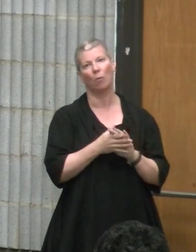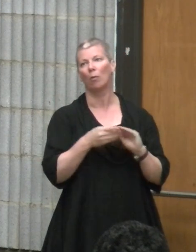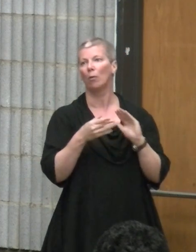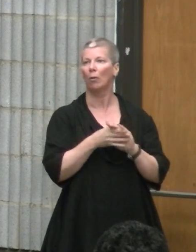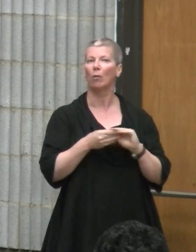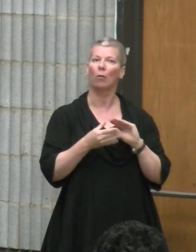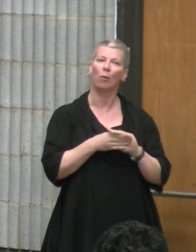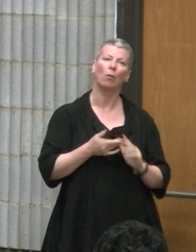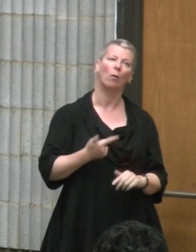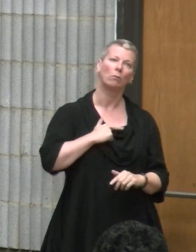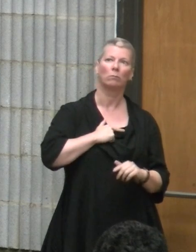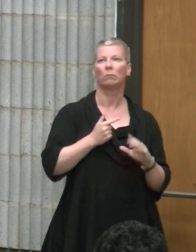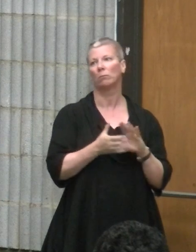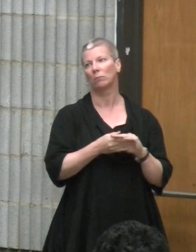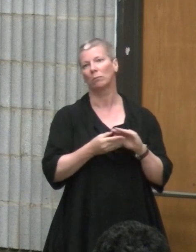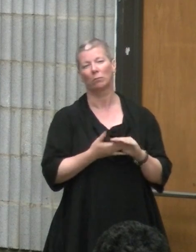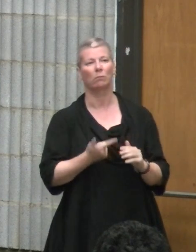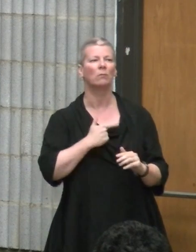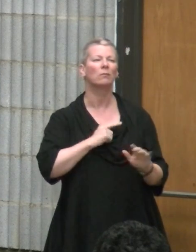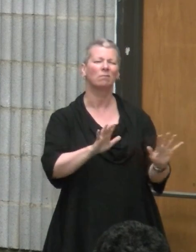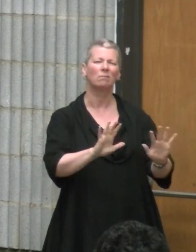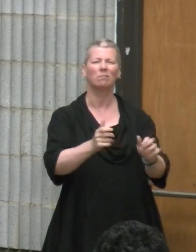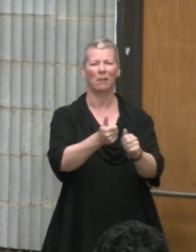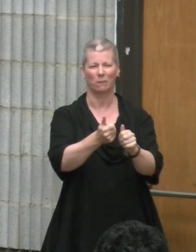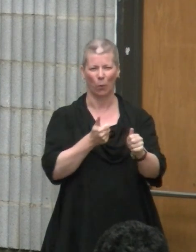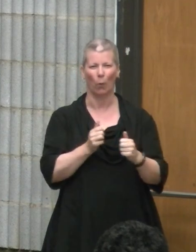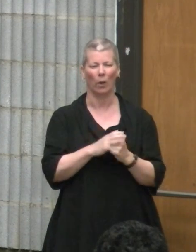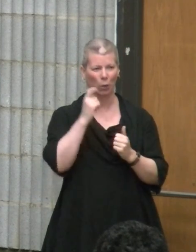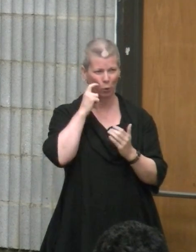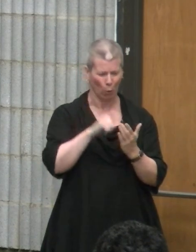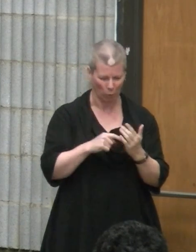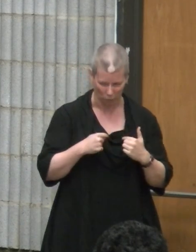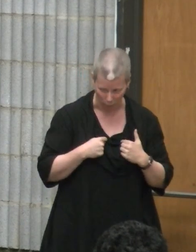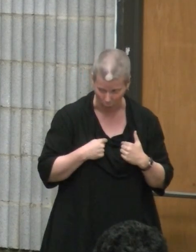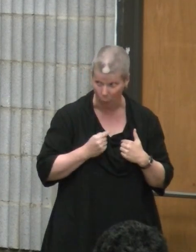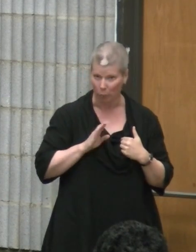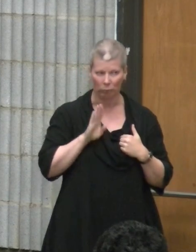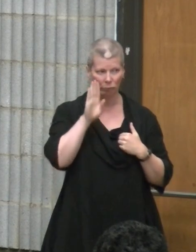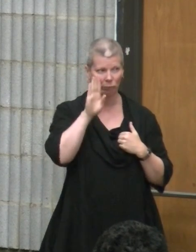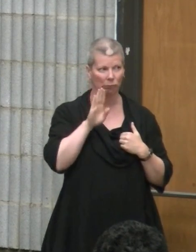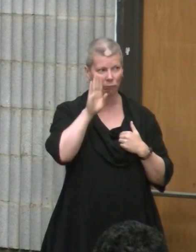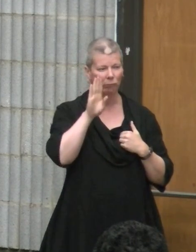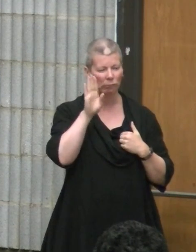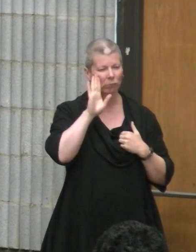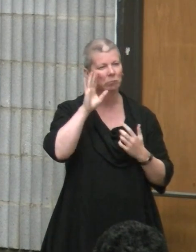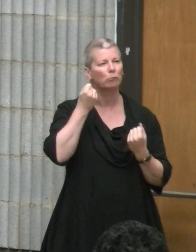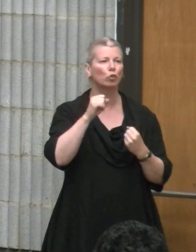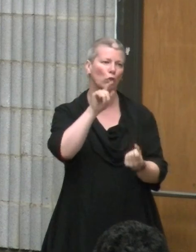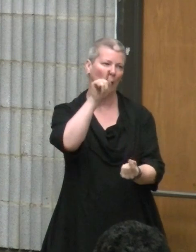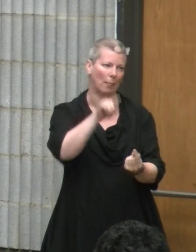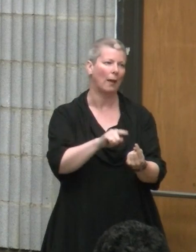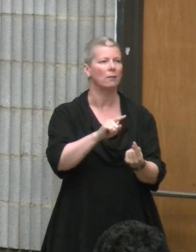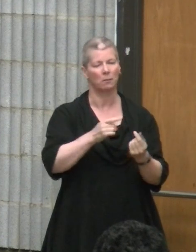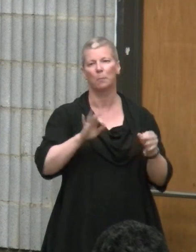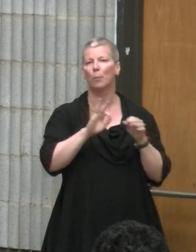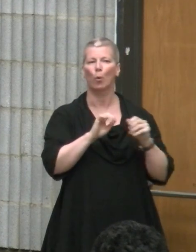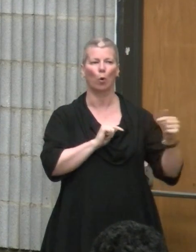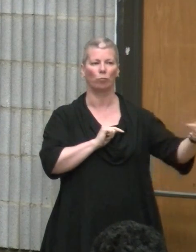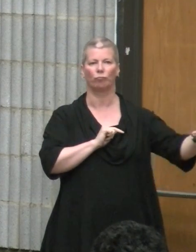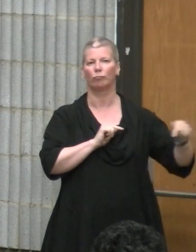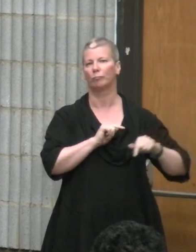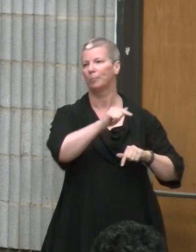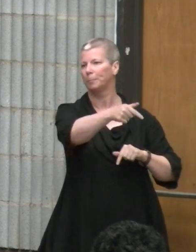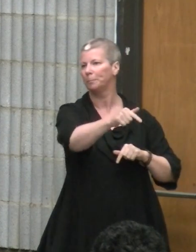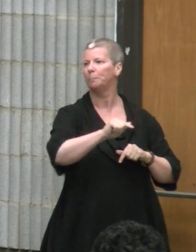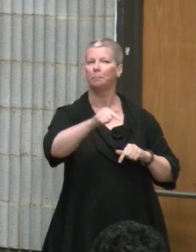speak. And if you find yourself speaking more than everyone else in the space, scale it back a little bit and let others